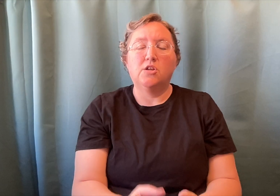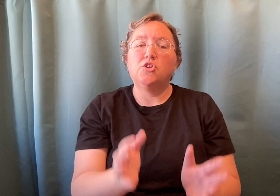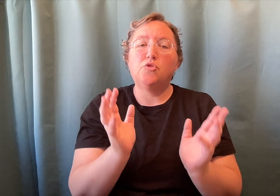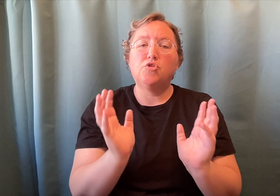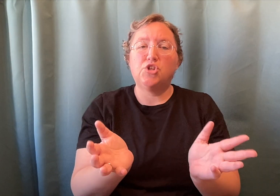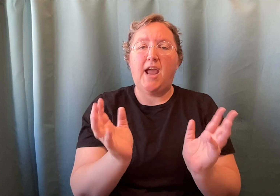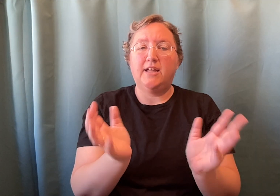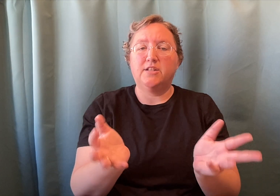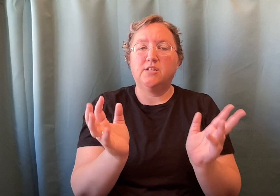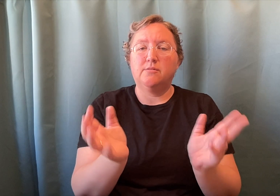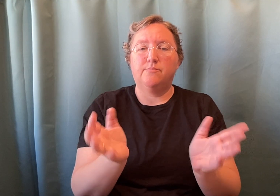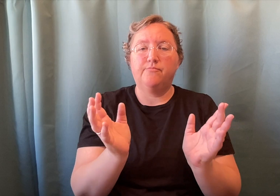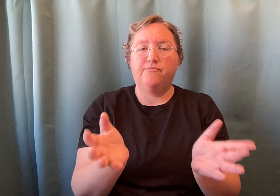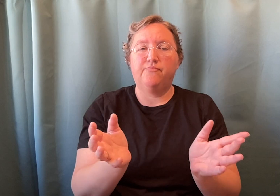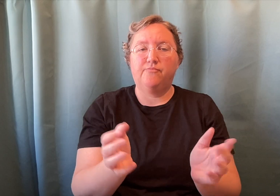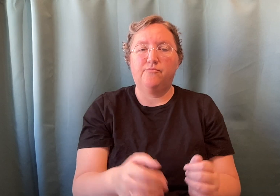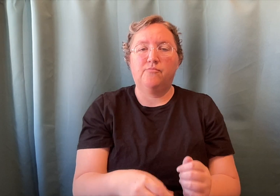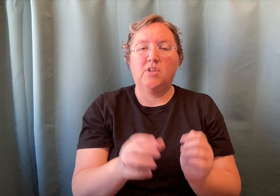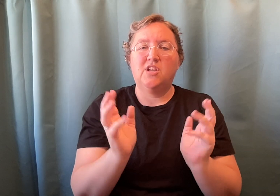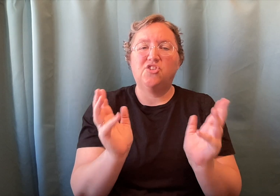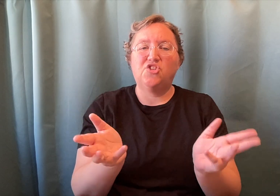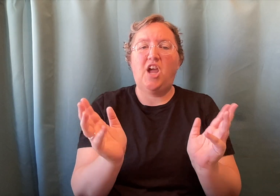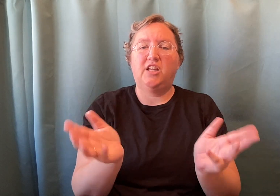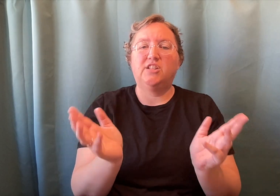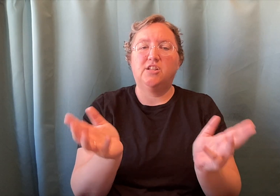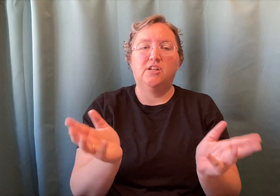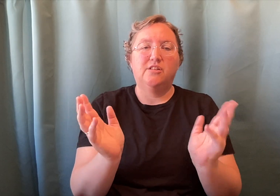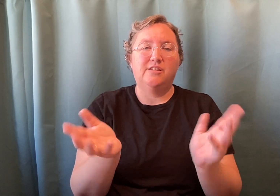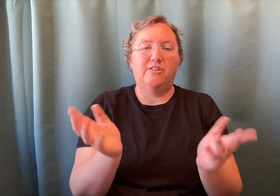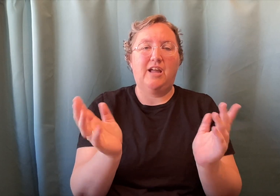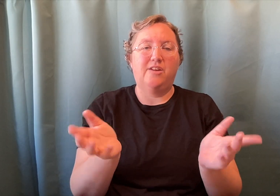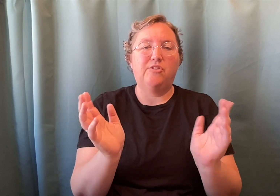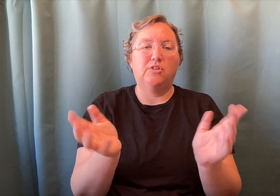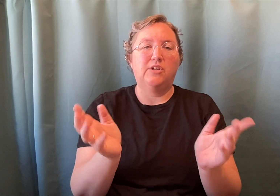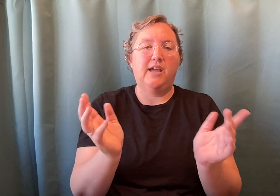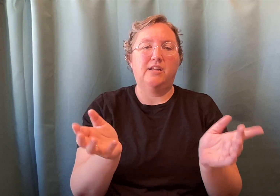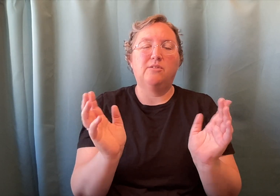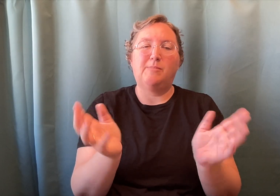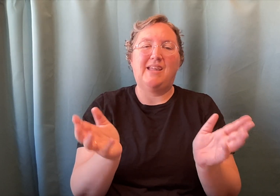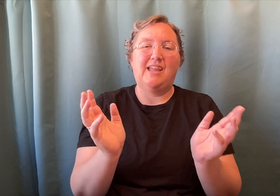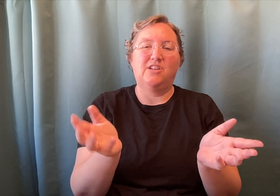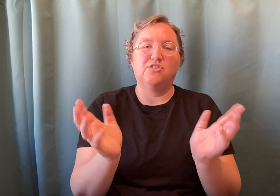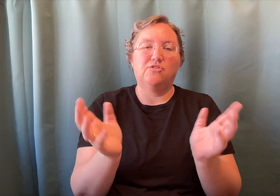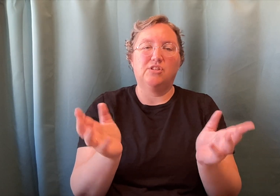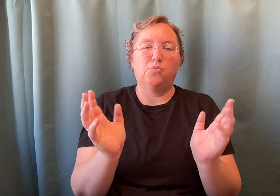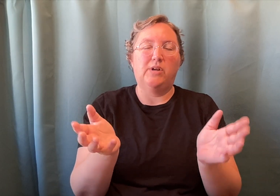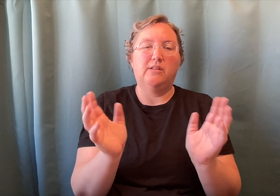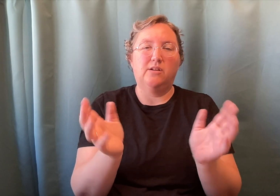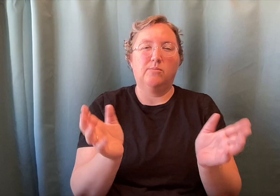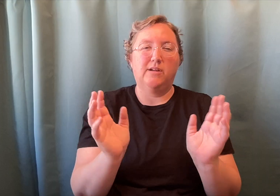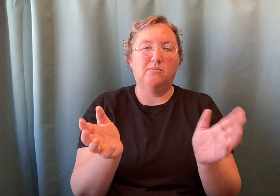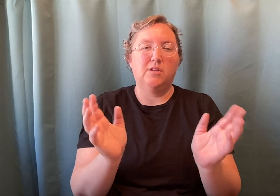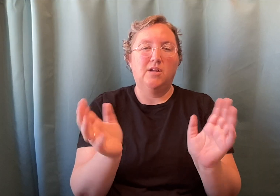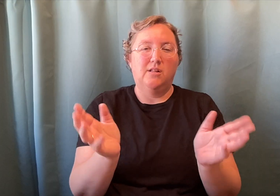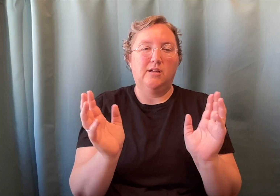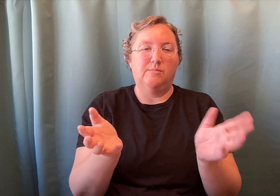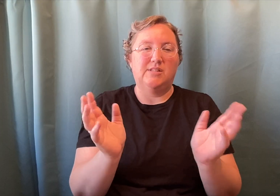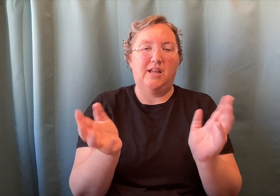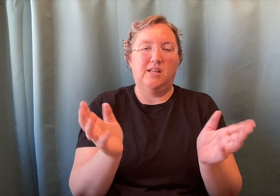To chat. Chat. See how kind of, if you look at it, like my hands are just wiggling around, like I'm signing a bunch